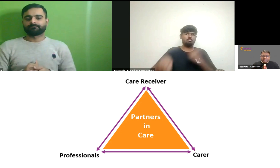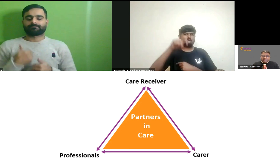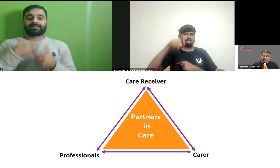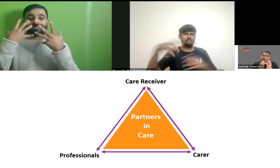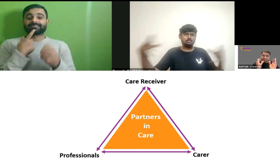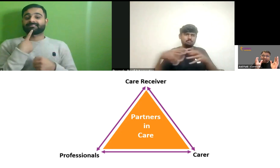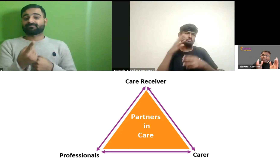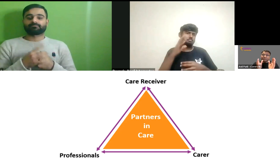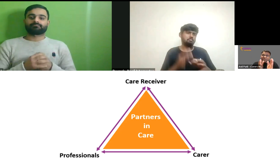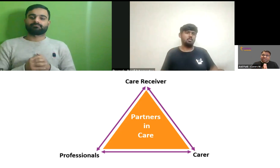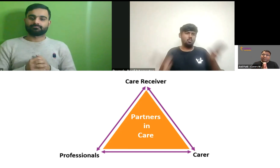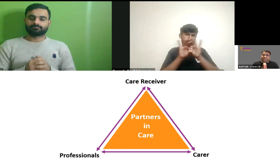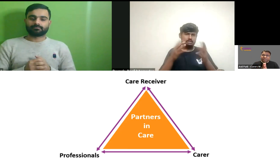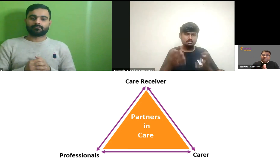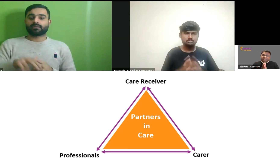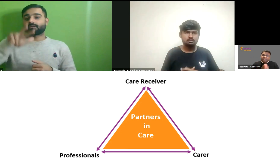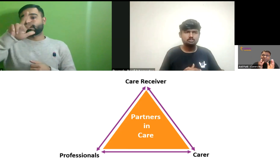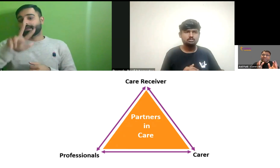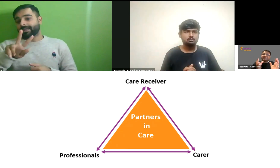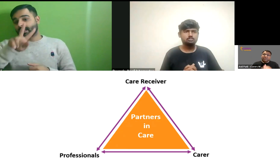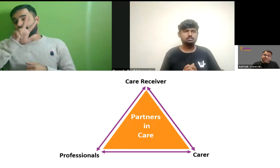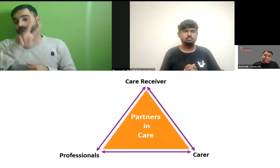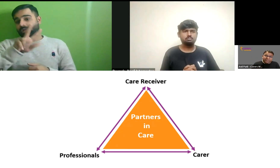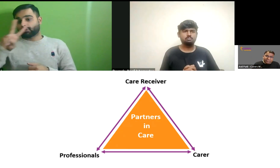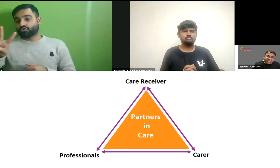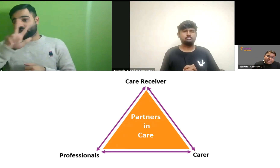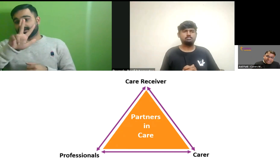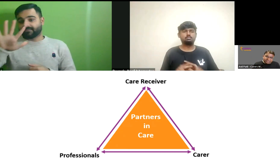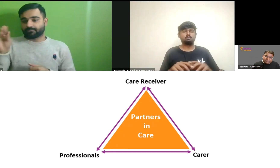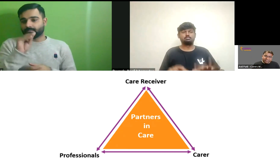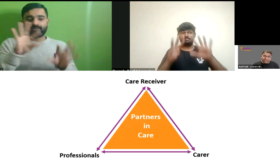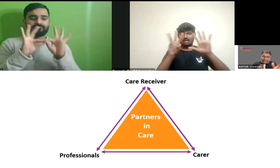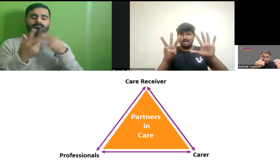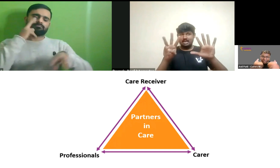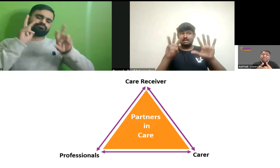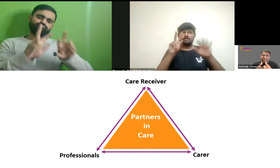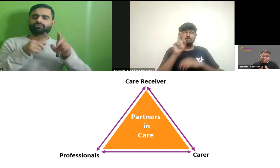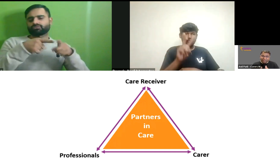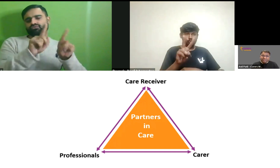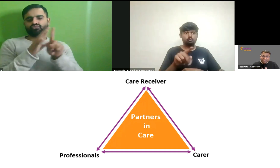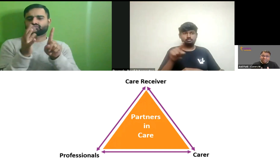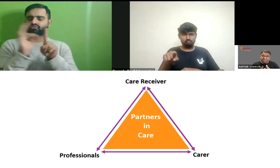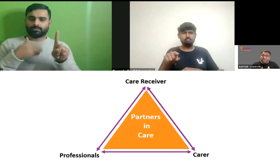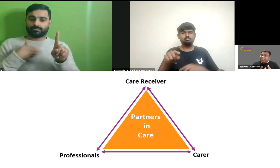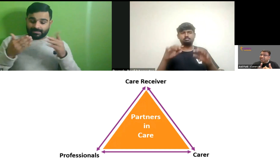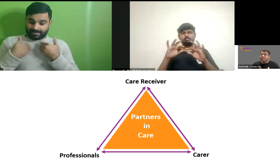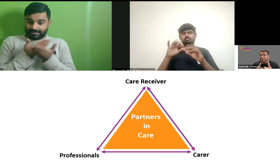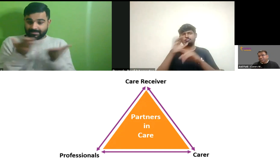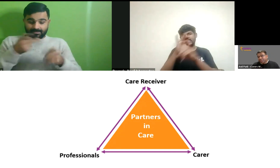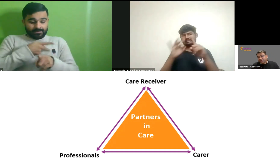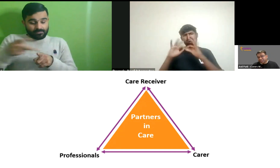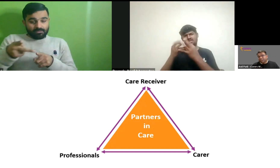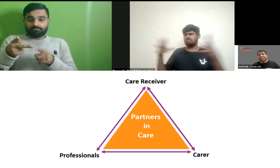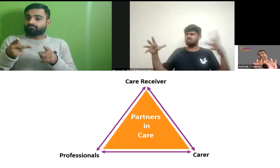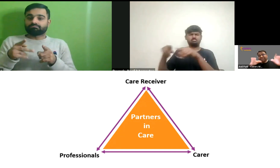say that 80 to 85% of the work is done by the family carers. And we as a professionals, maybe 10